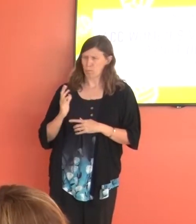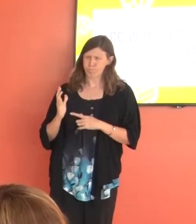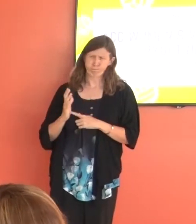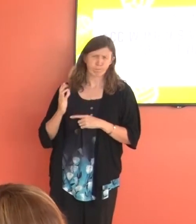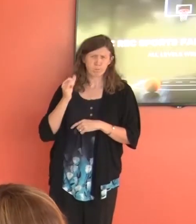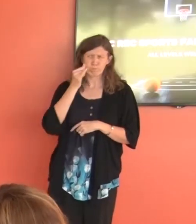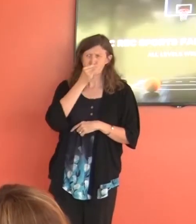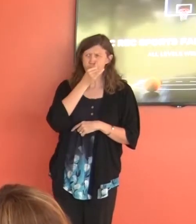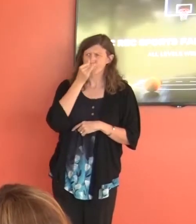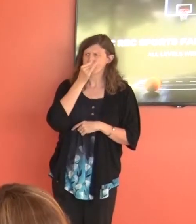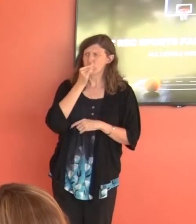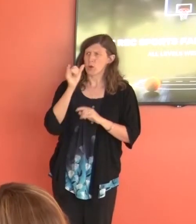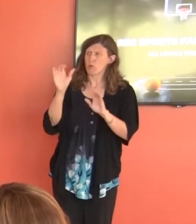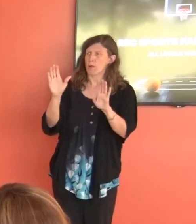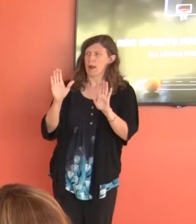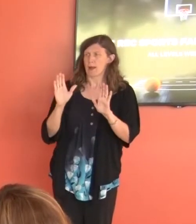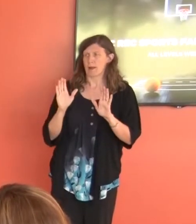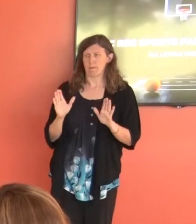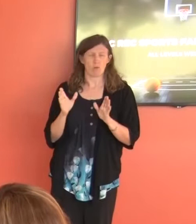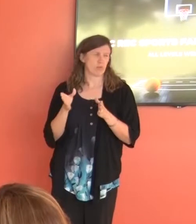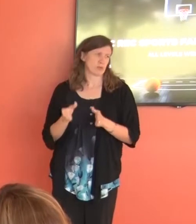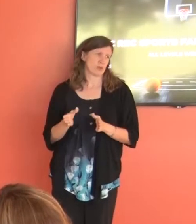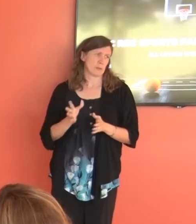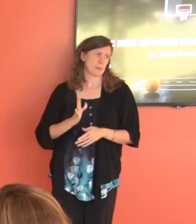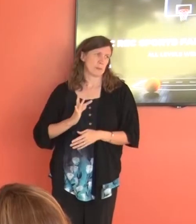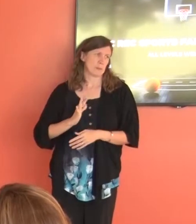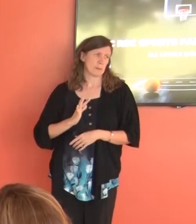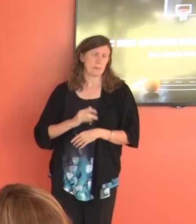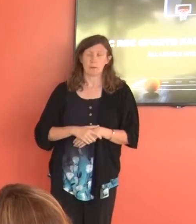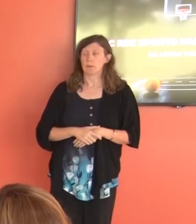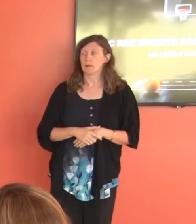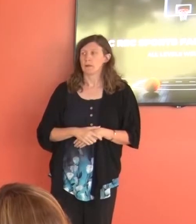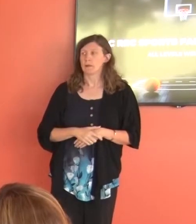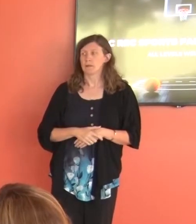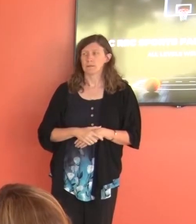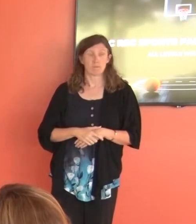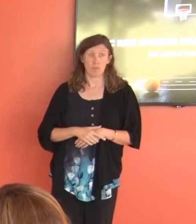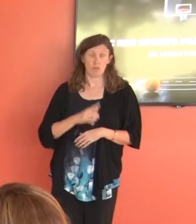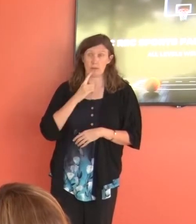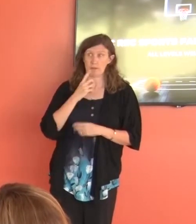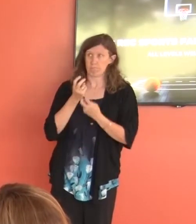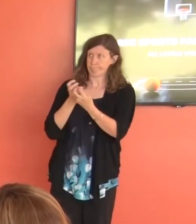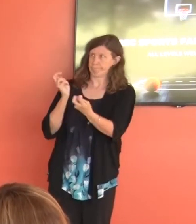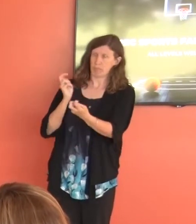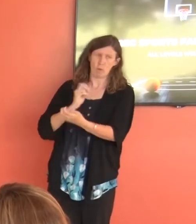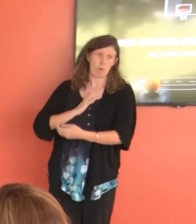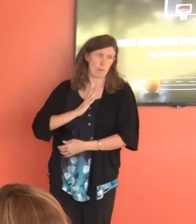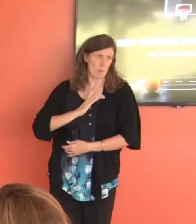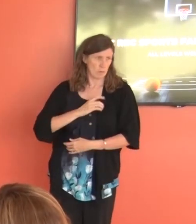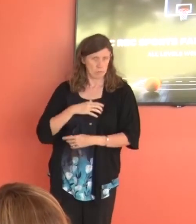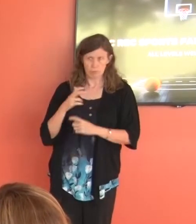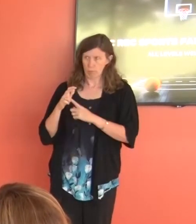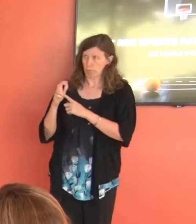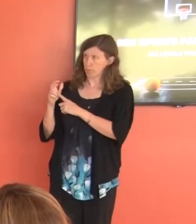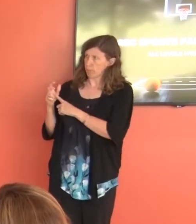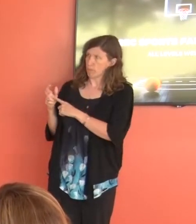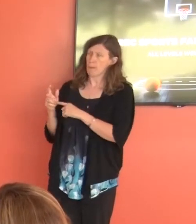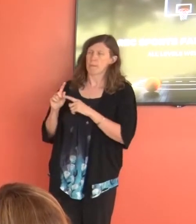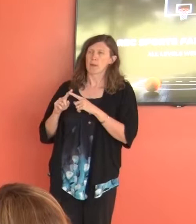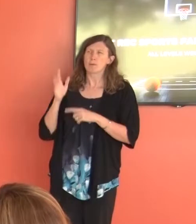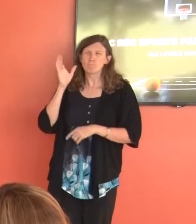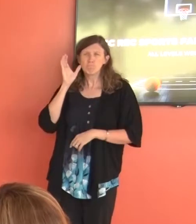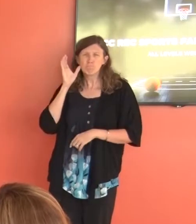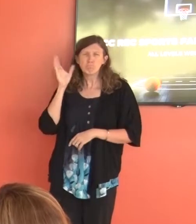incredible, incredible person, as all of them were. But also, if you listen to it,